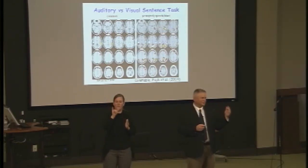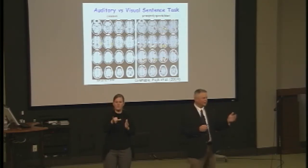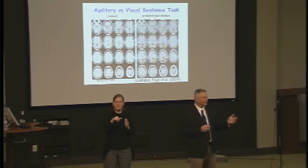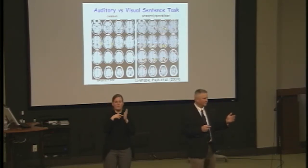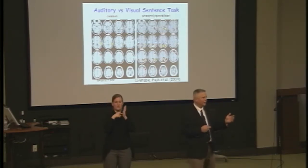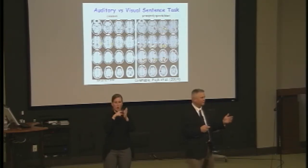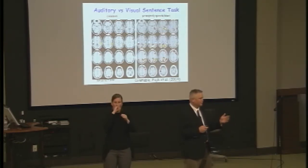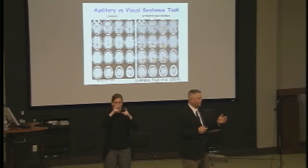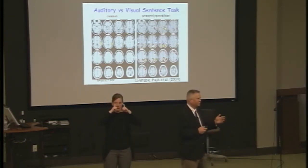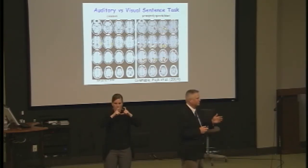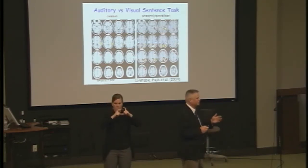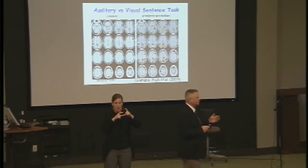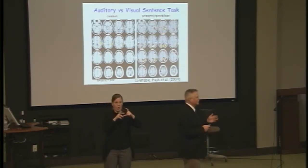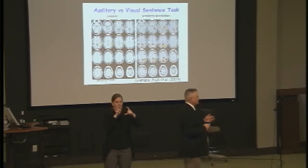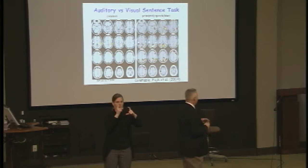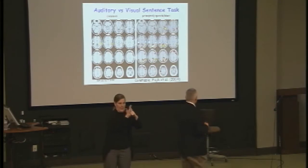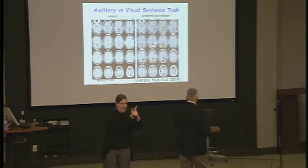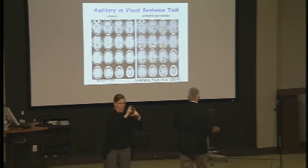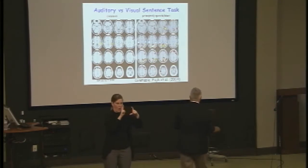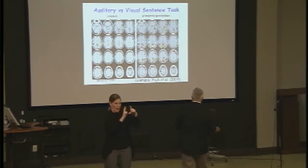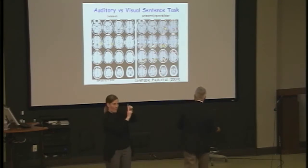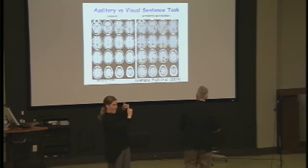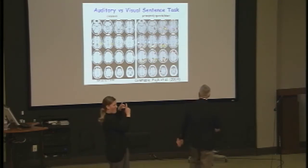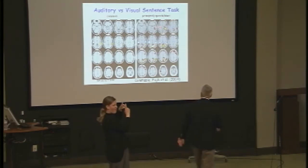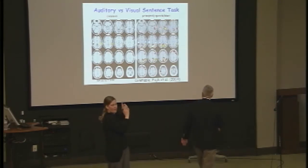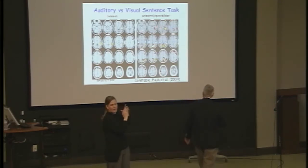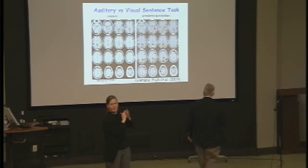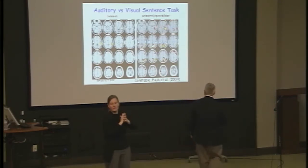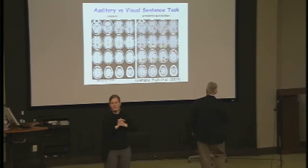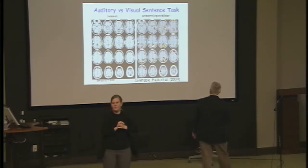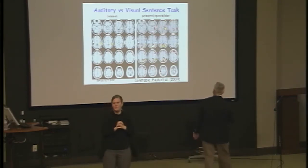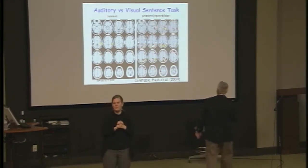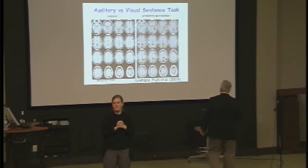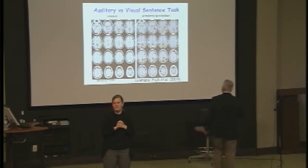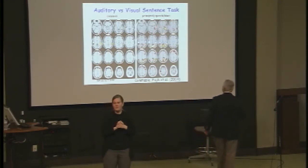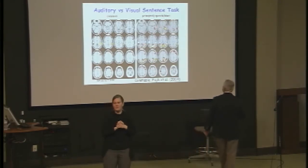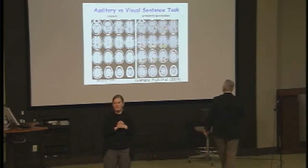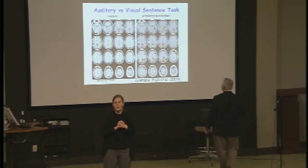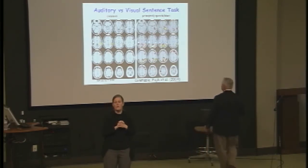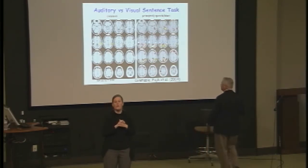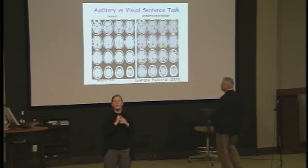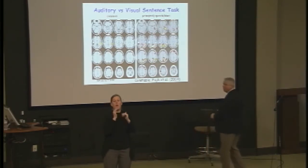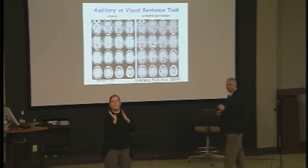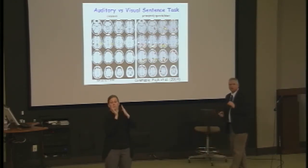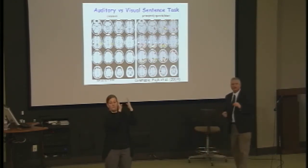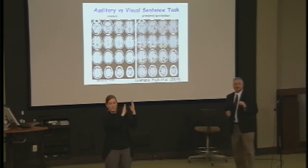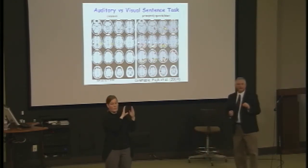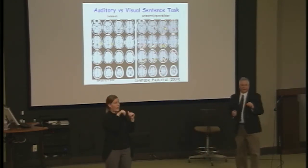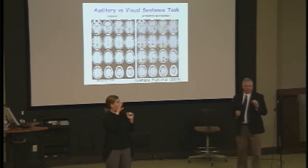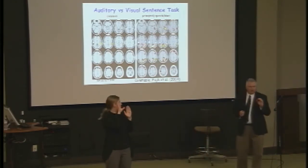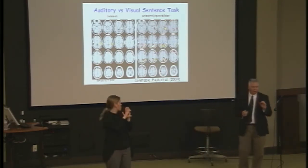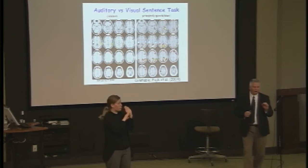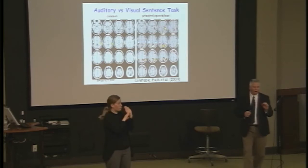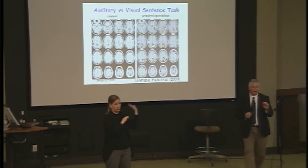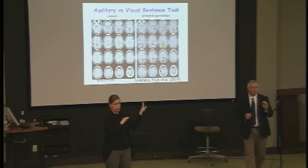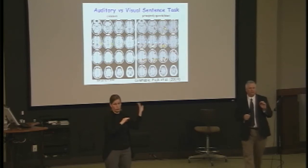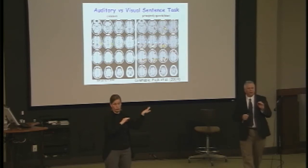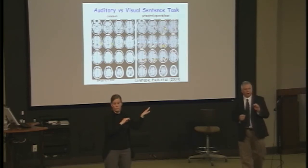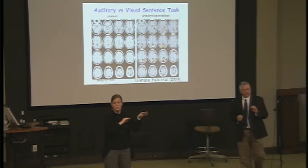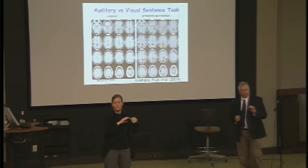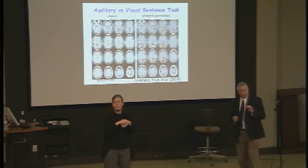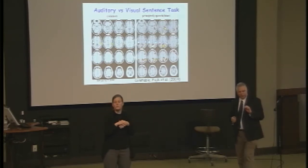brain, it's the left hemisphere. Okay? In this set of images here, what you're looking at are